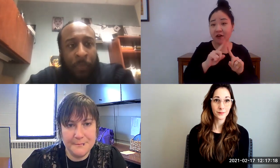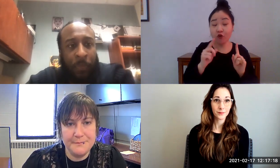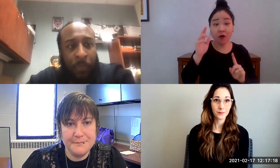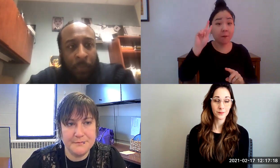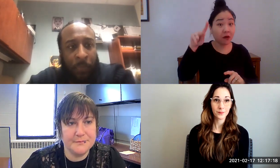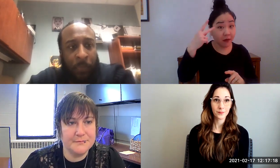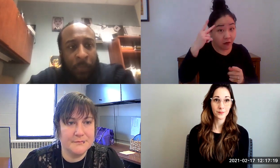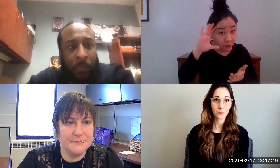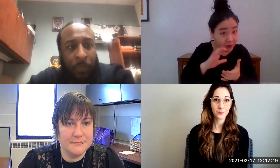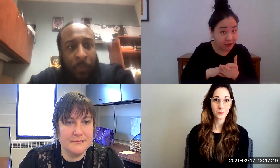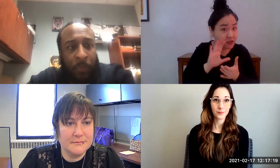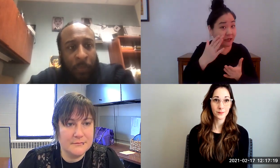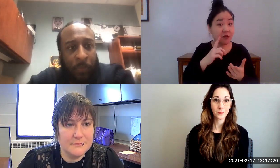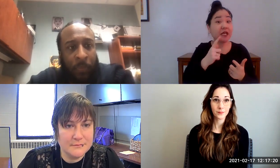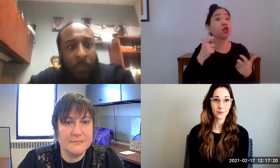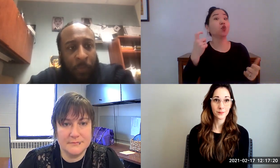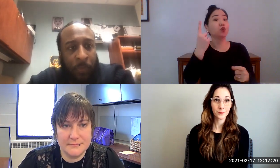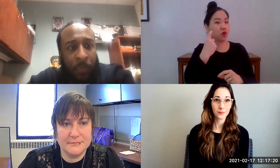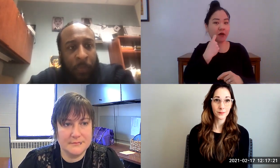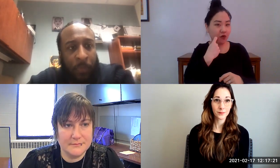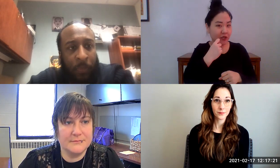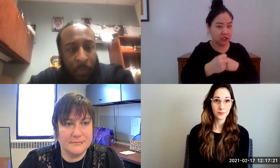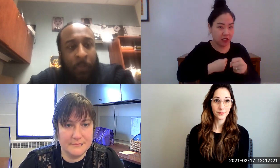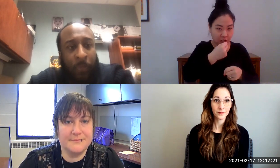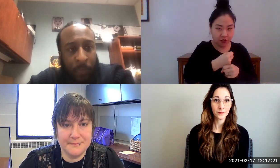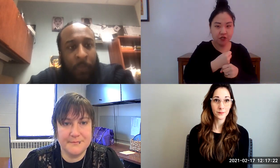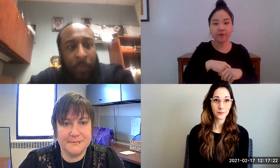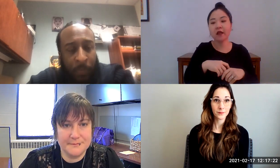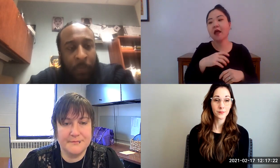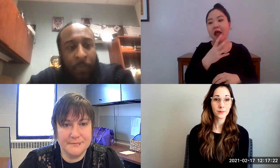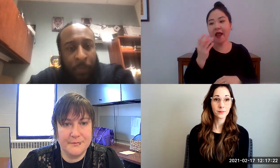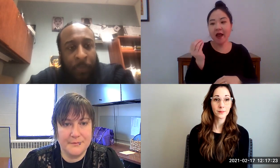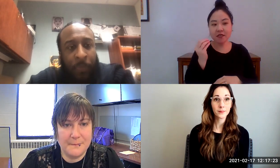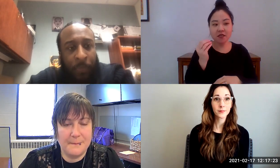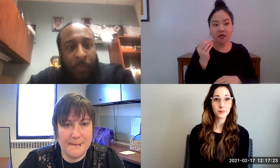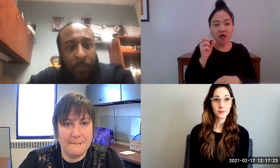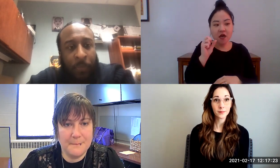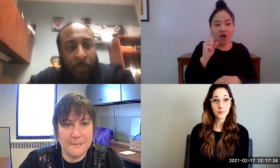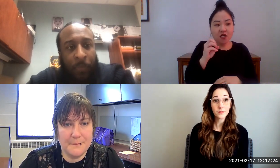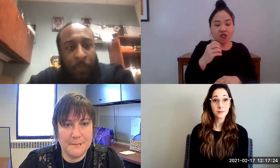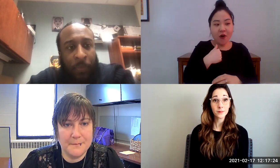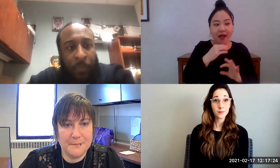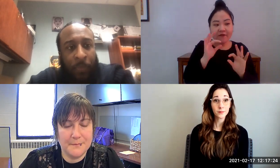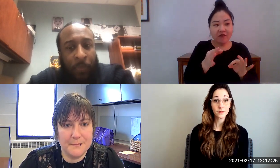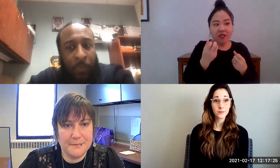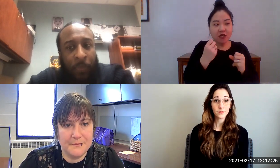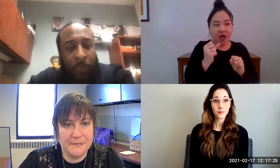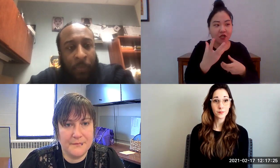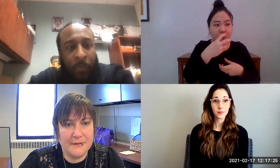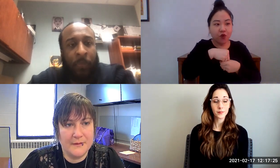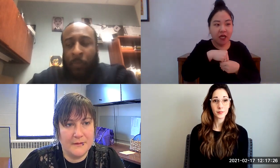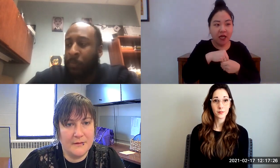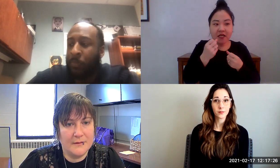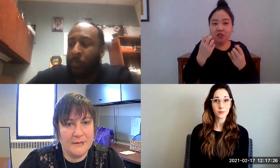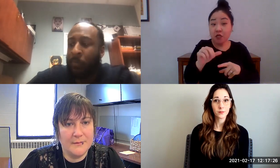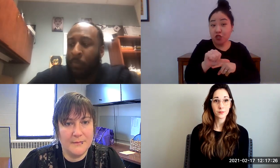people with different political beliefs, seems to be a huge one in recent years. And so I definitely try